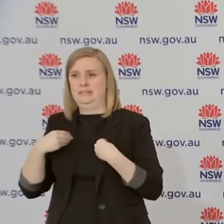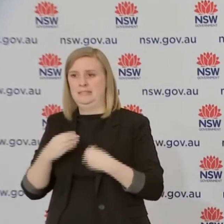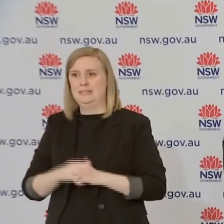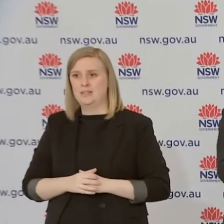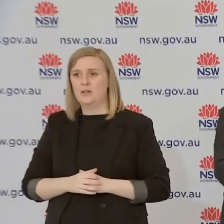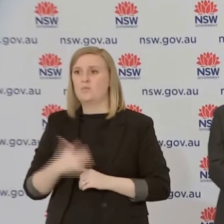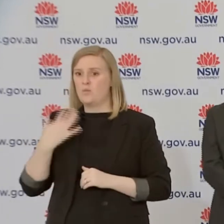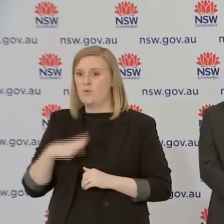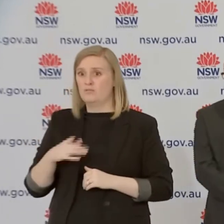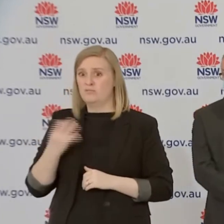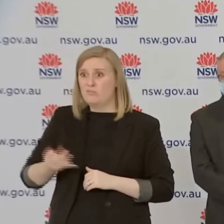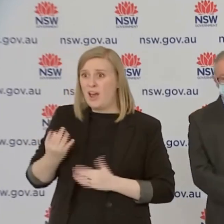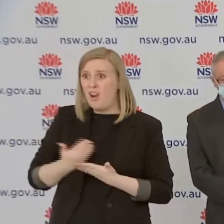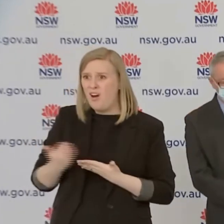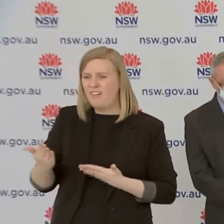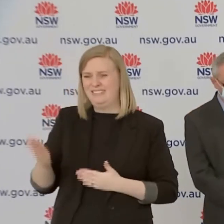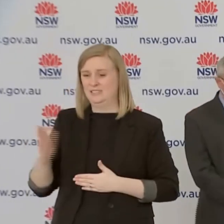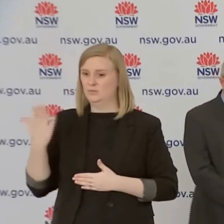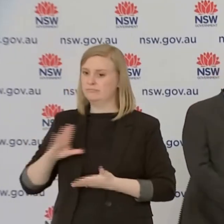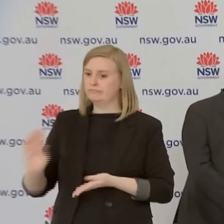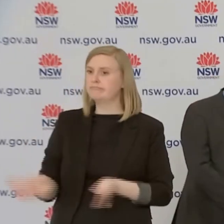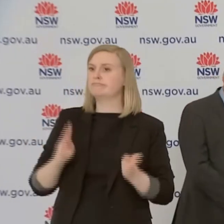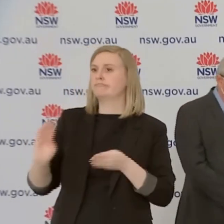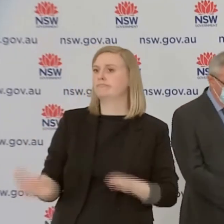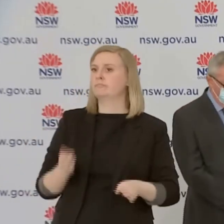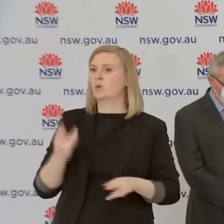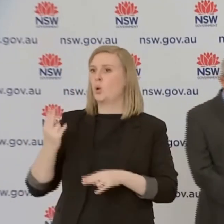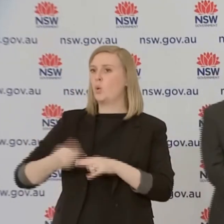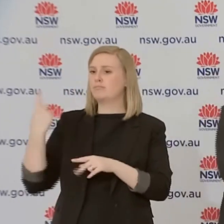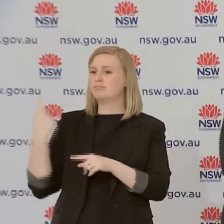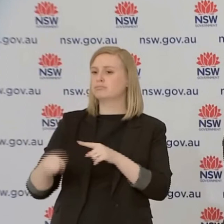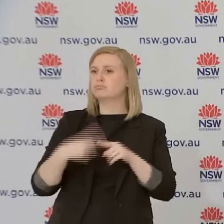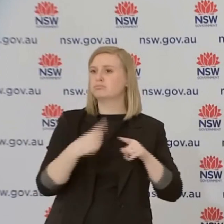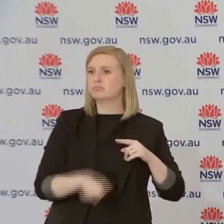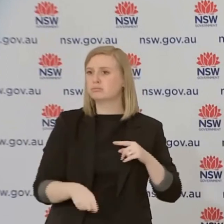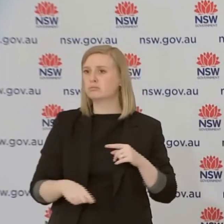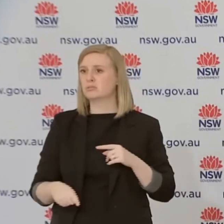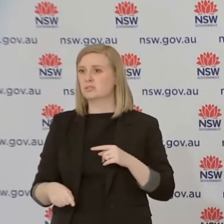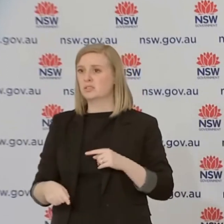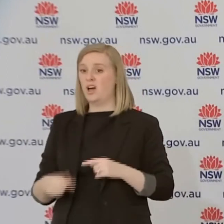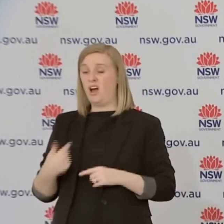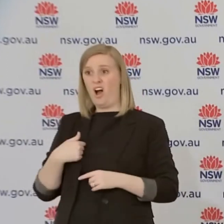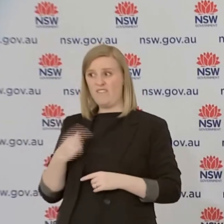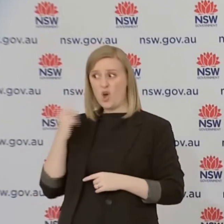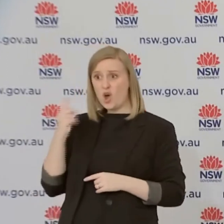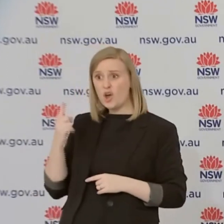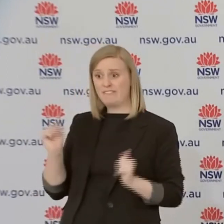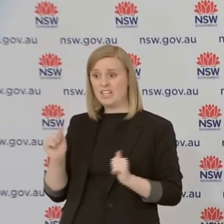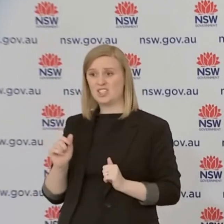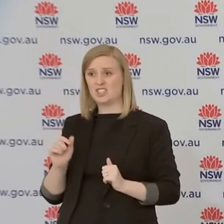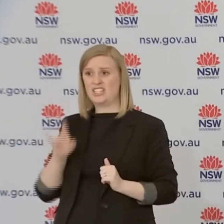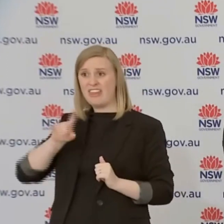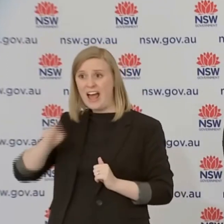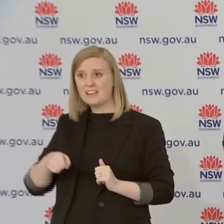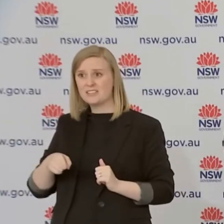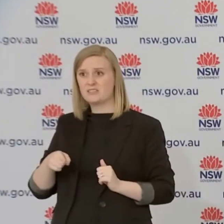through every day. To my best knowledge, tens of thousands of applications have already been undertaken. But that's why we have ensured that people know